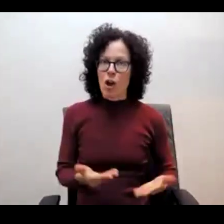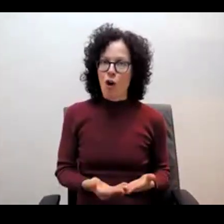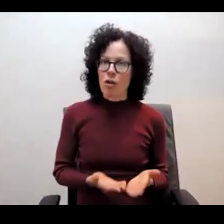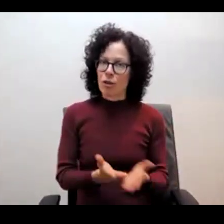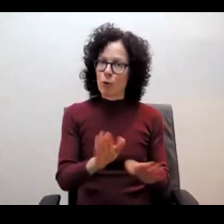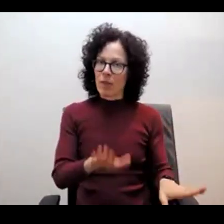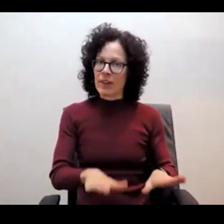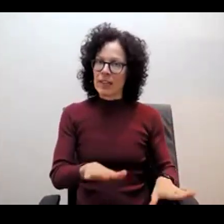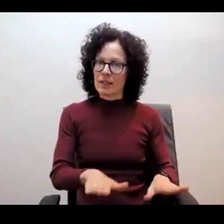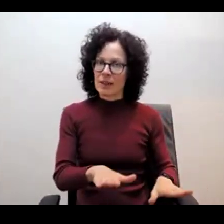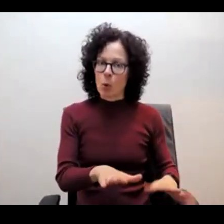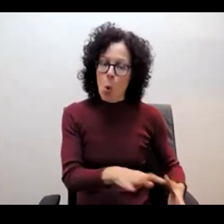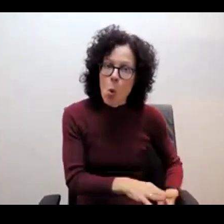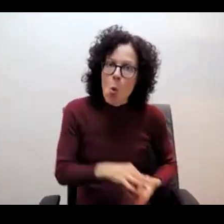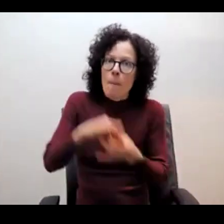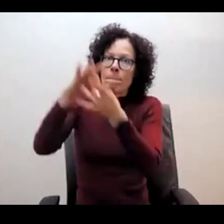Last one.